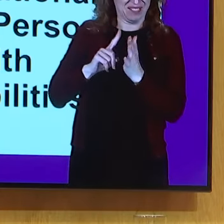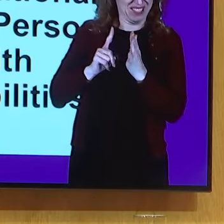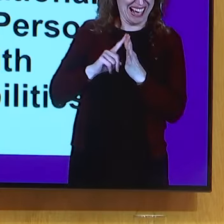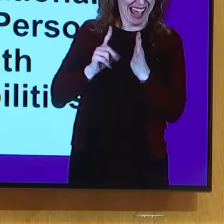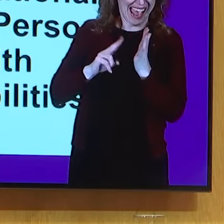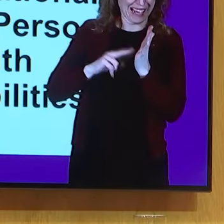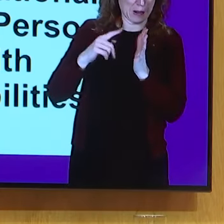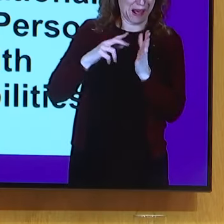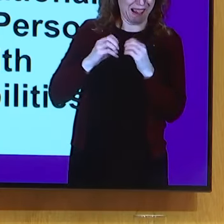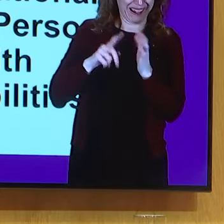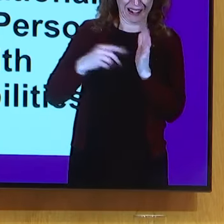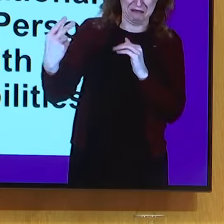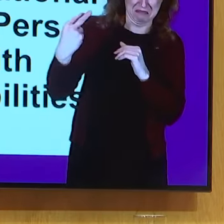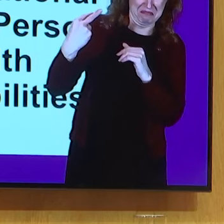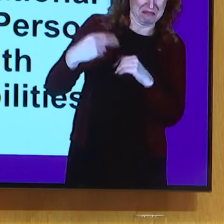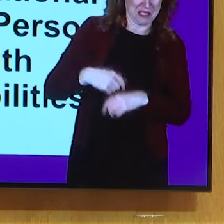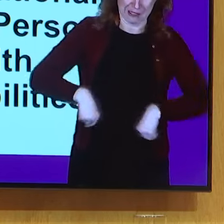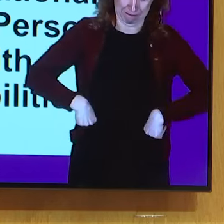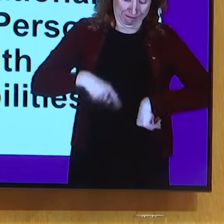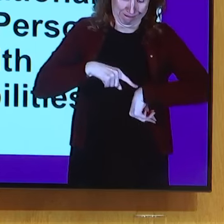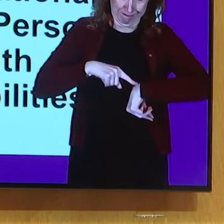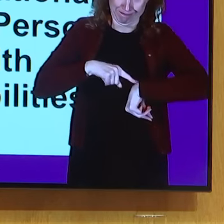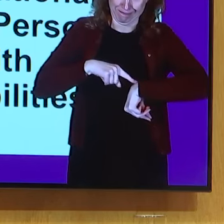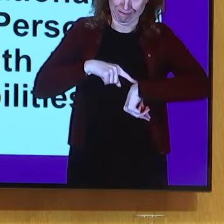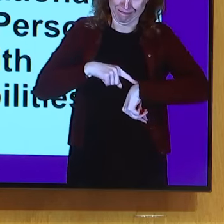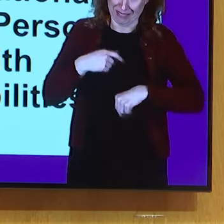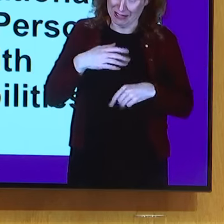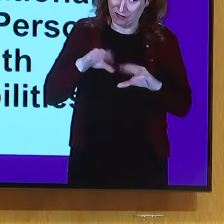Annabelle's eyes saying, right, Pam, come on, wind it up.